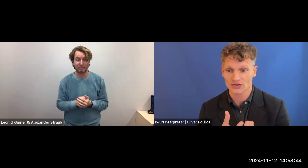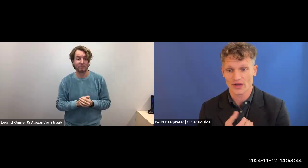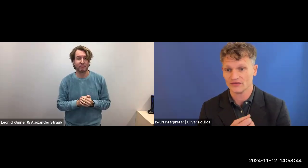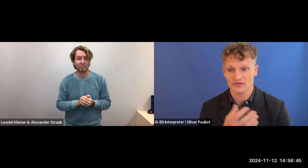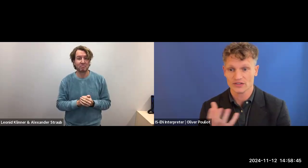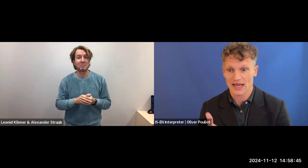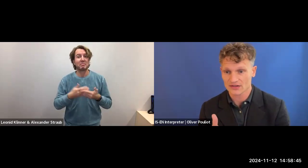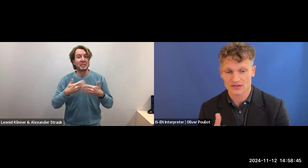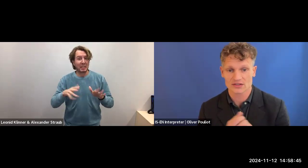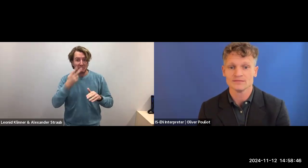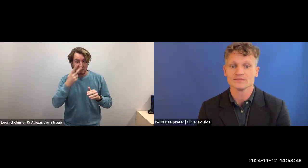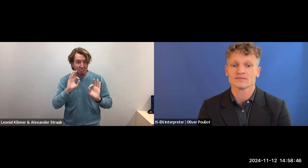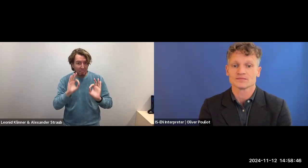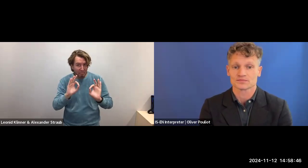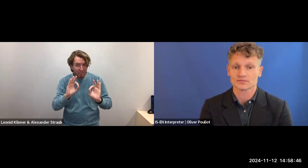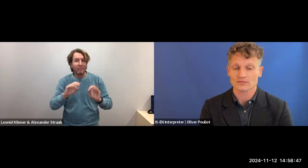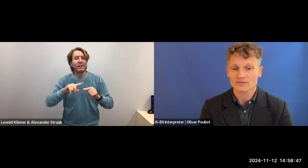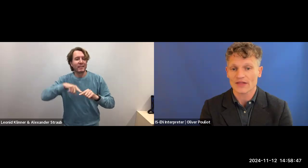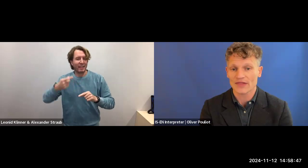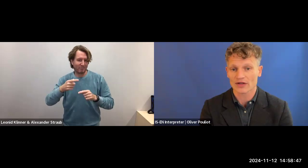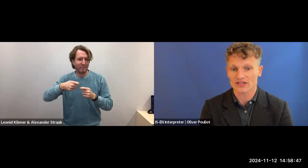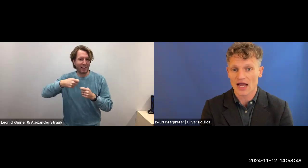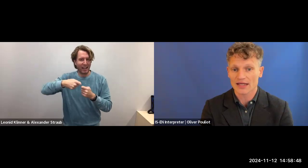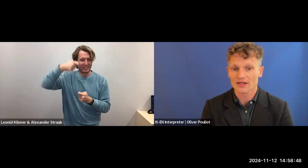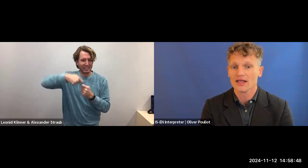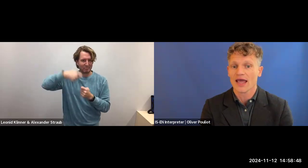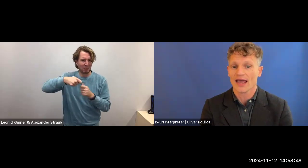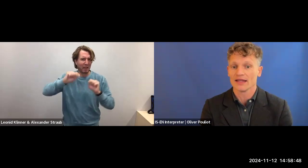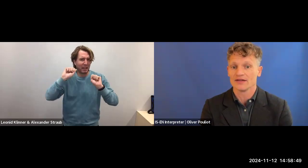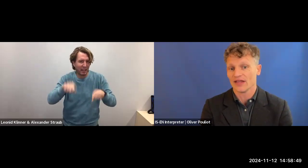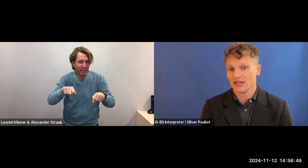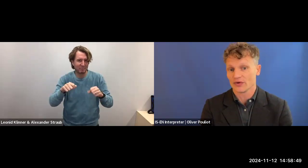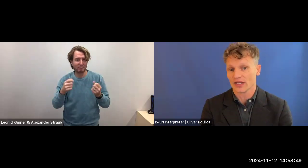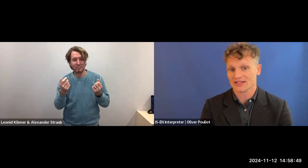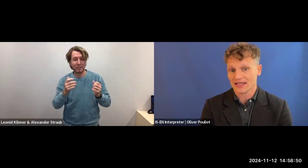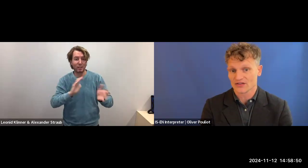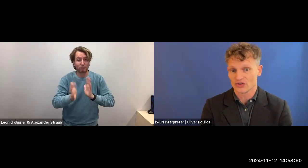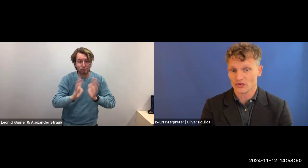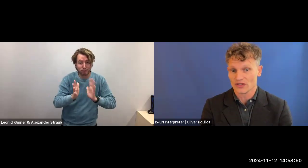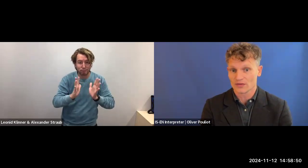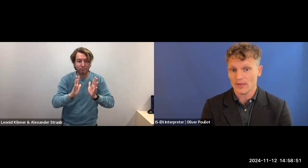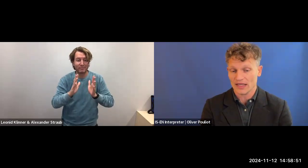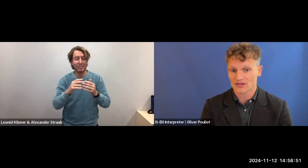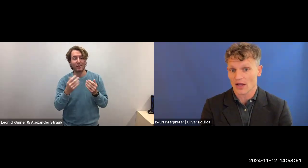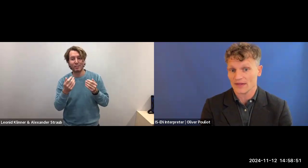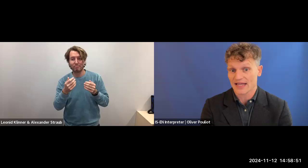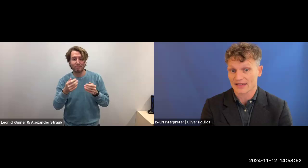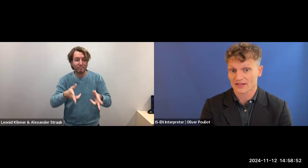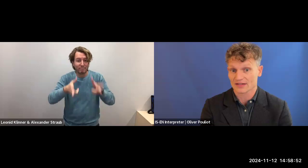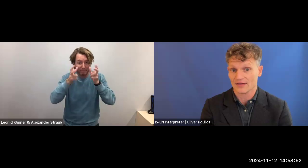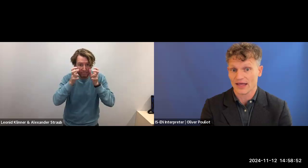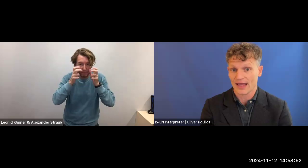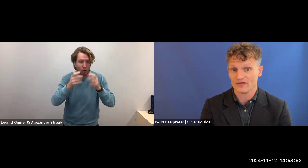activities, right? So you have different tasks that are assigned, and then you can assess the students based on